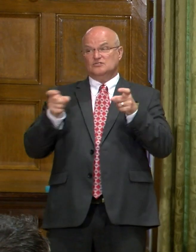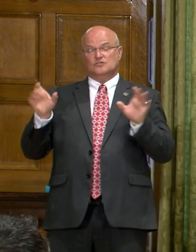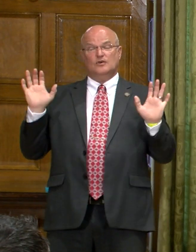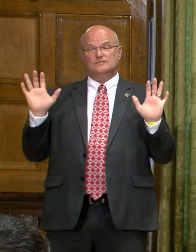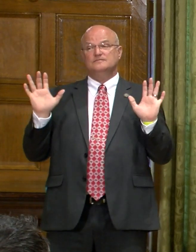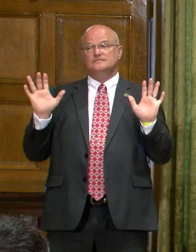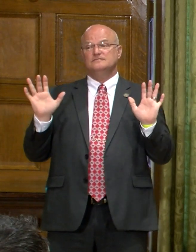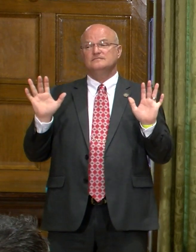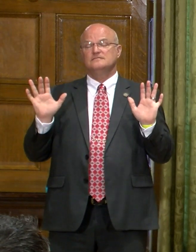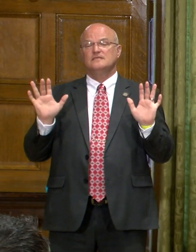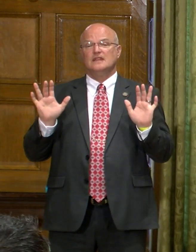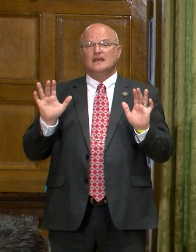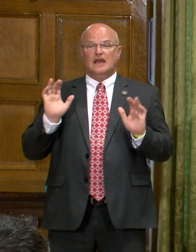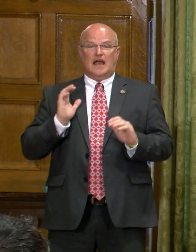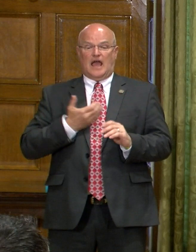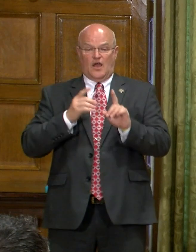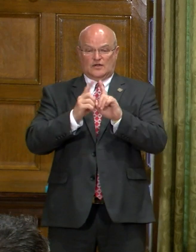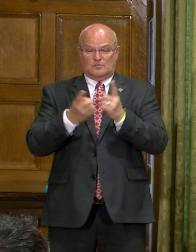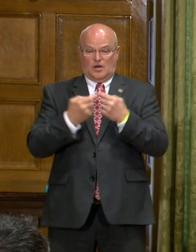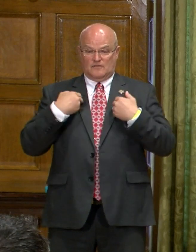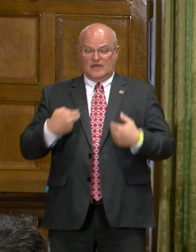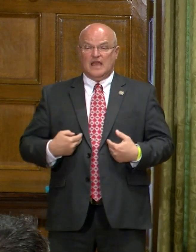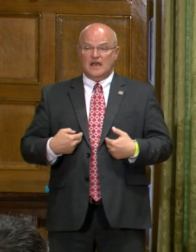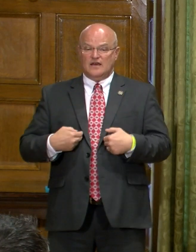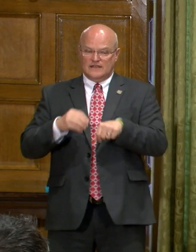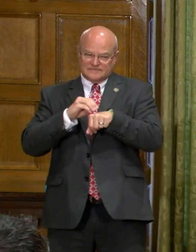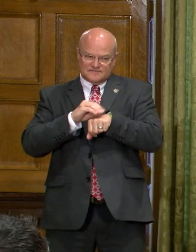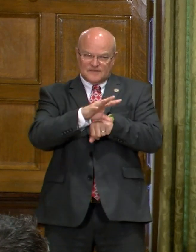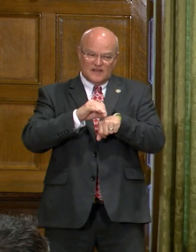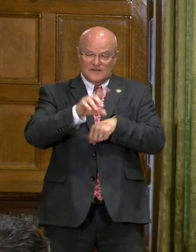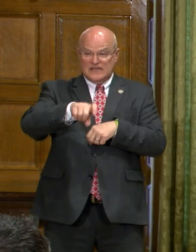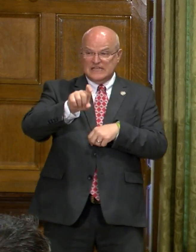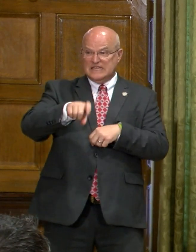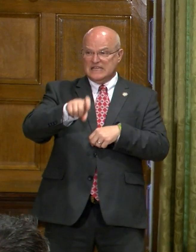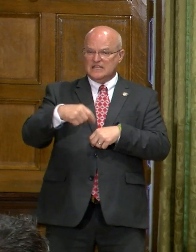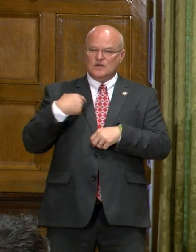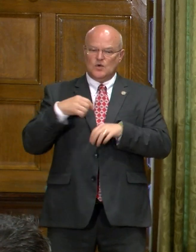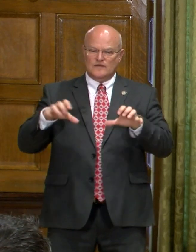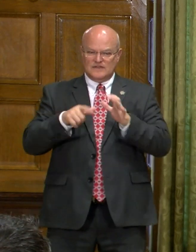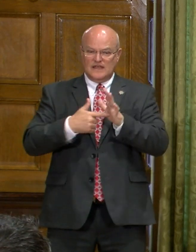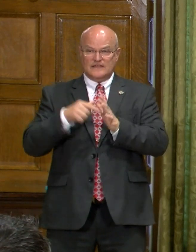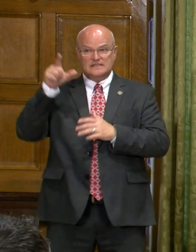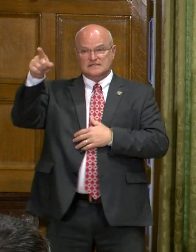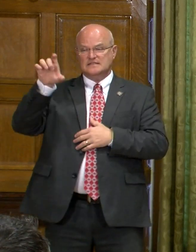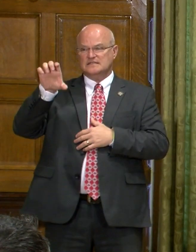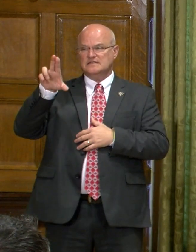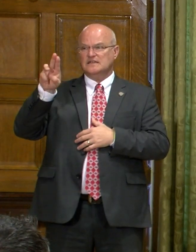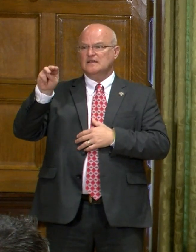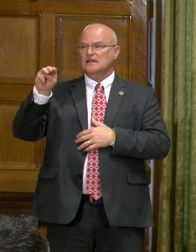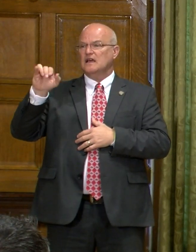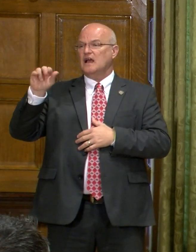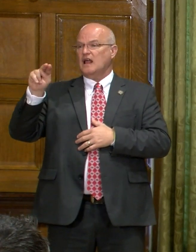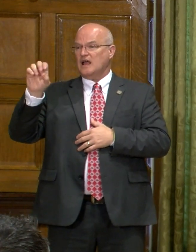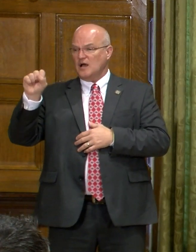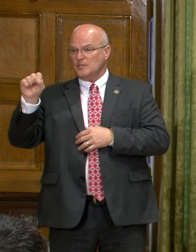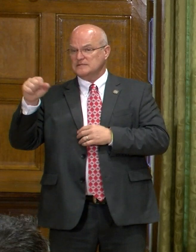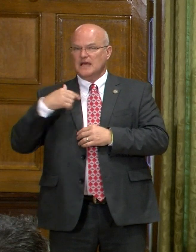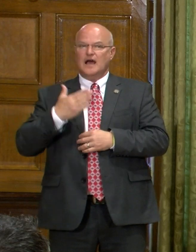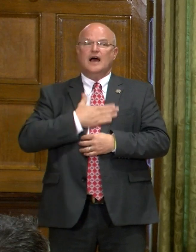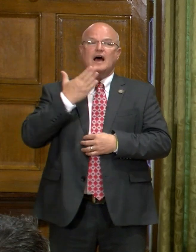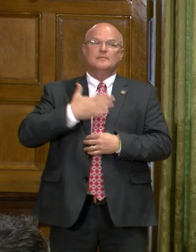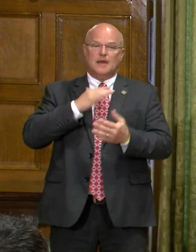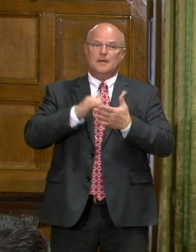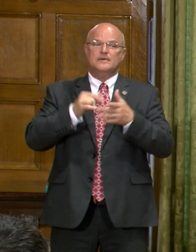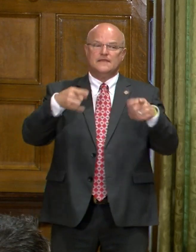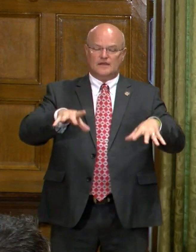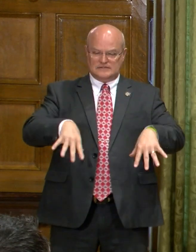control. Our Department of Health has advised them of the need for this. We've done this at Cummins. So I'm delighted